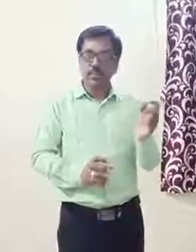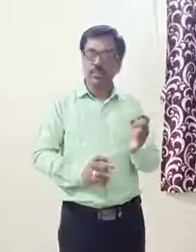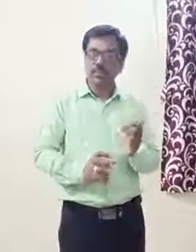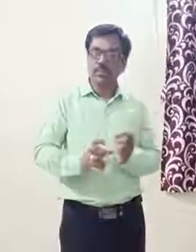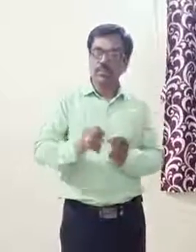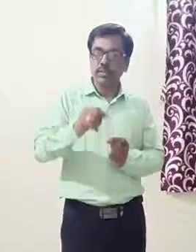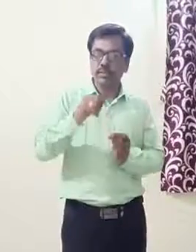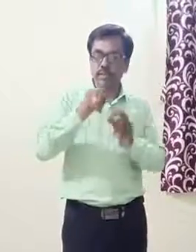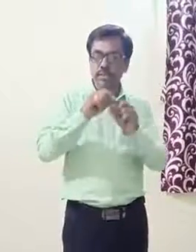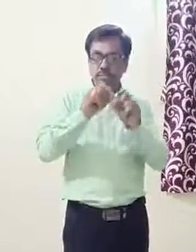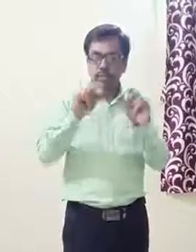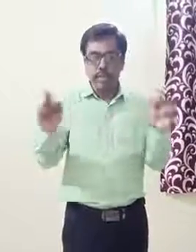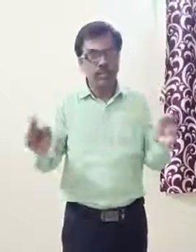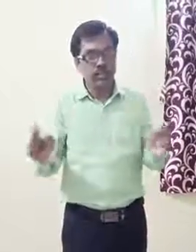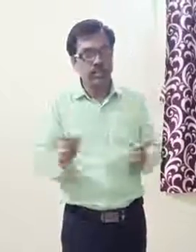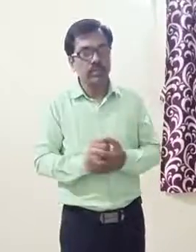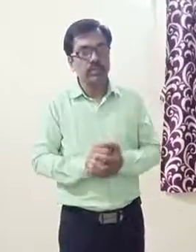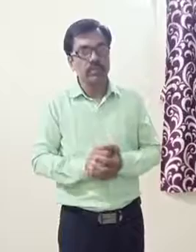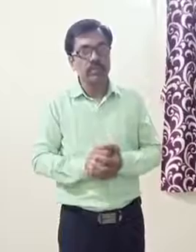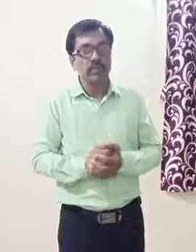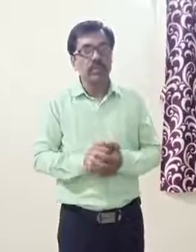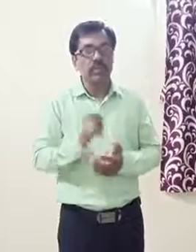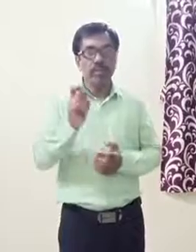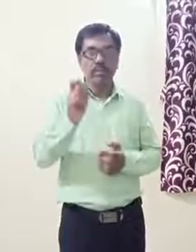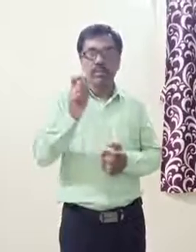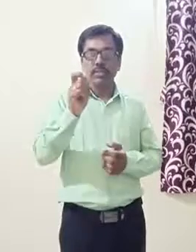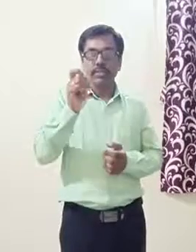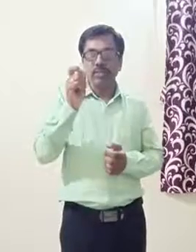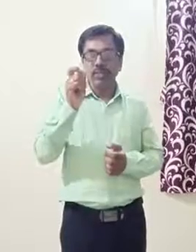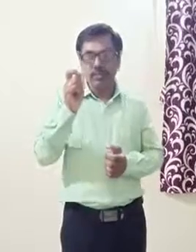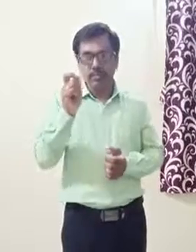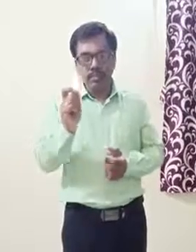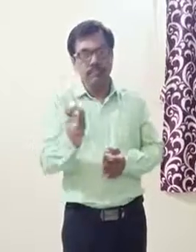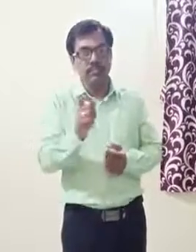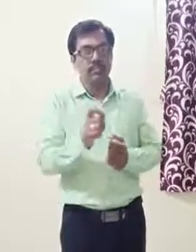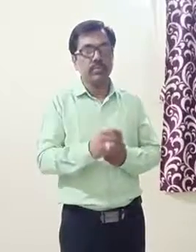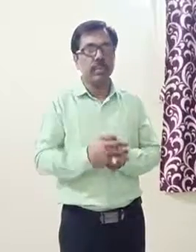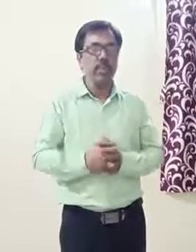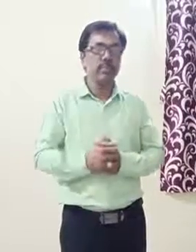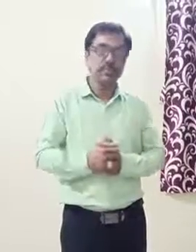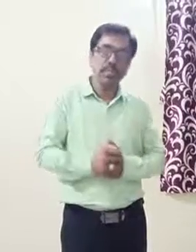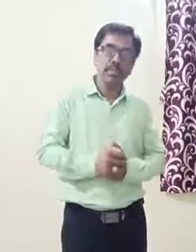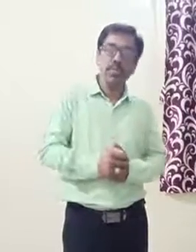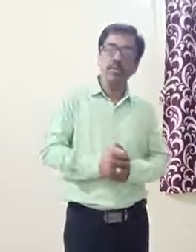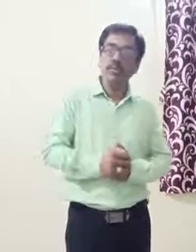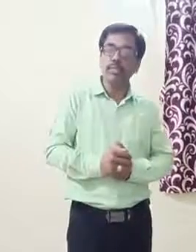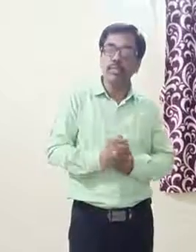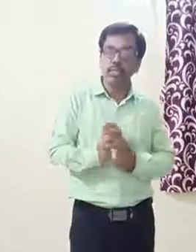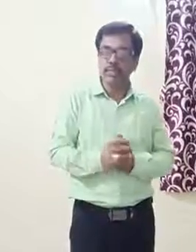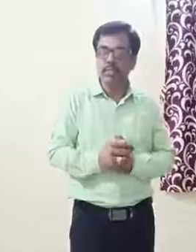revolutionary, they proclaimed further that it was the mission and the main aim of the nation